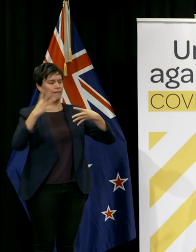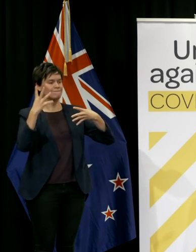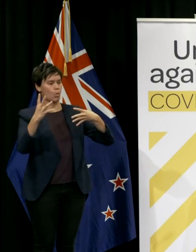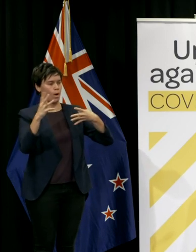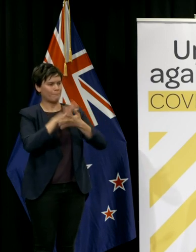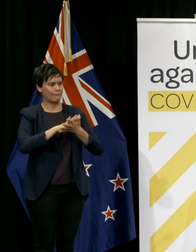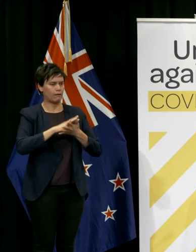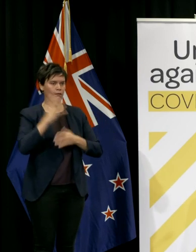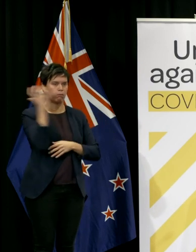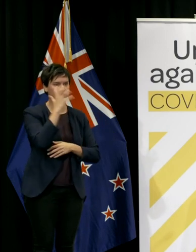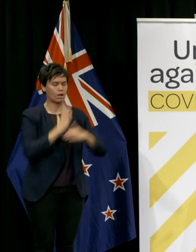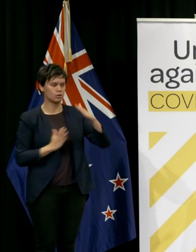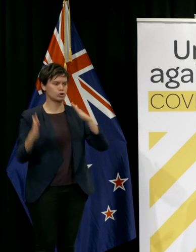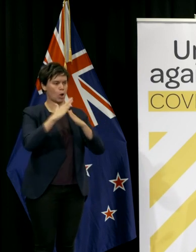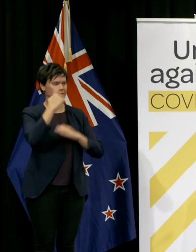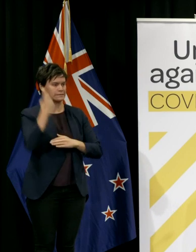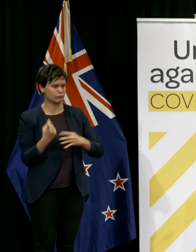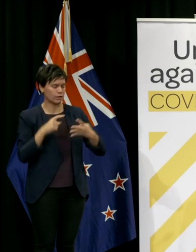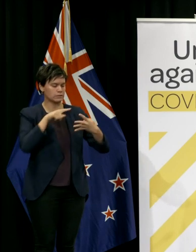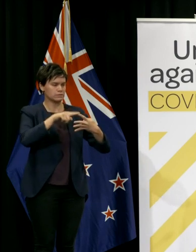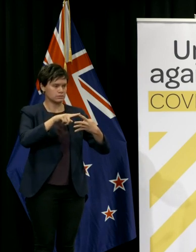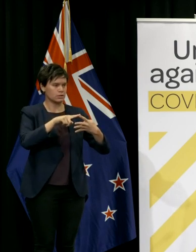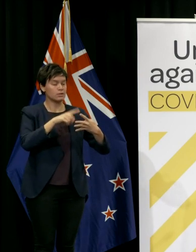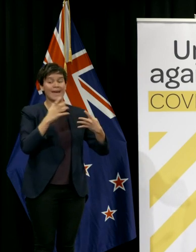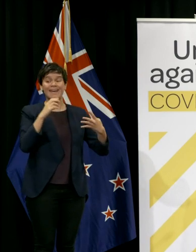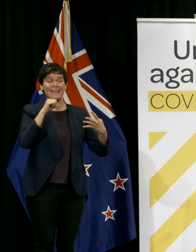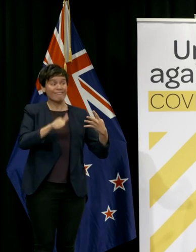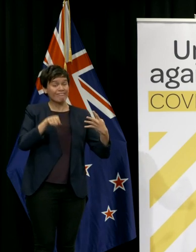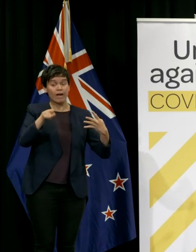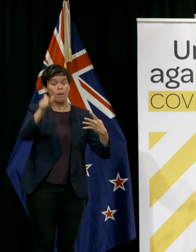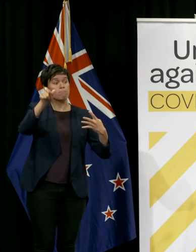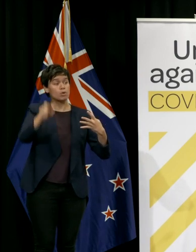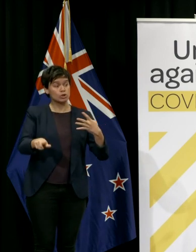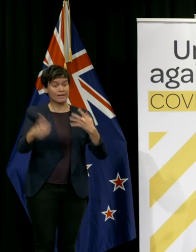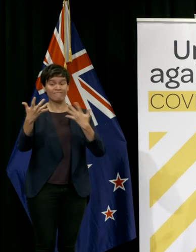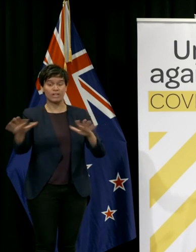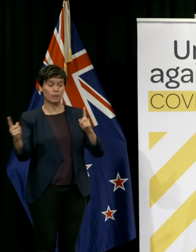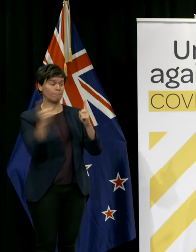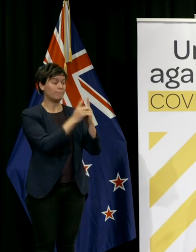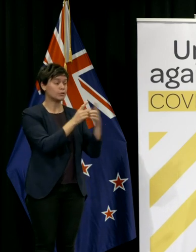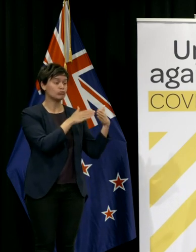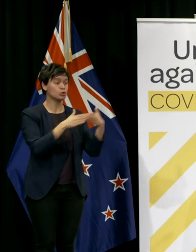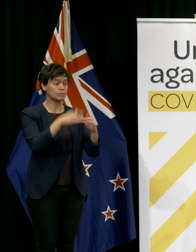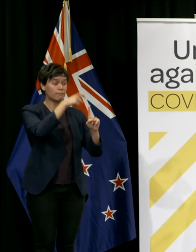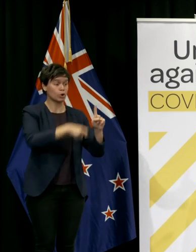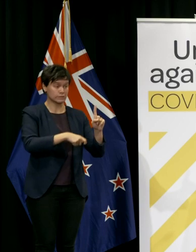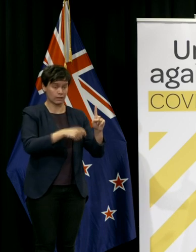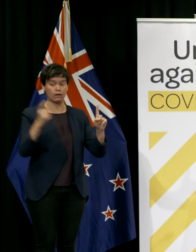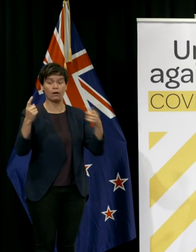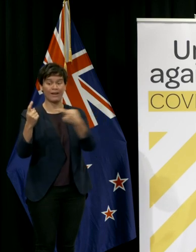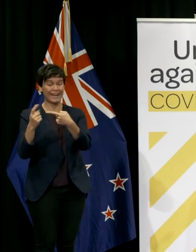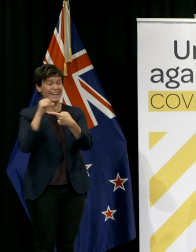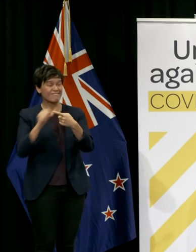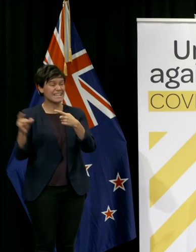they're currently essential workers and are out and about, then they would have to go into self-isolation. And likewise, if there's a risk they're a close